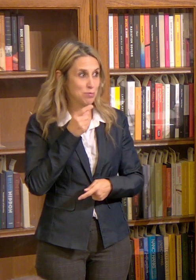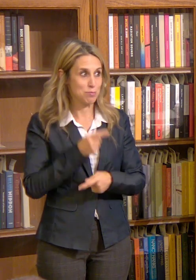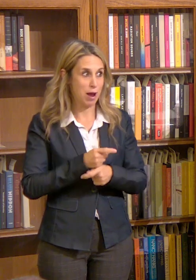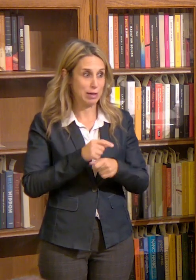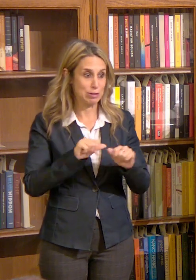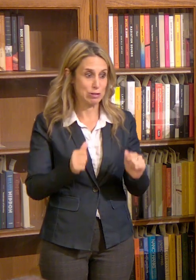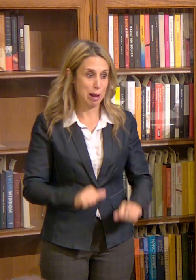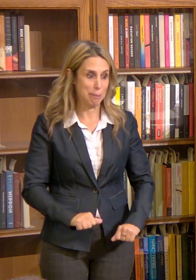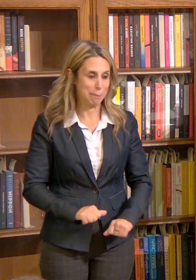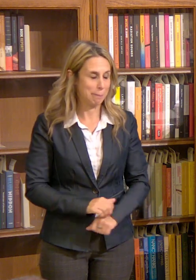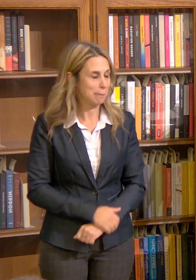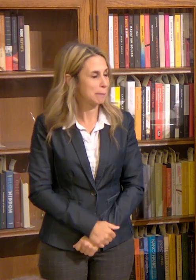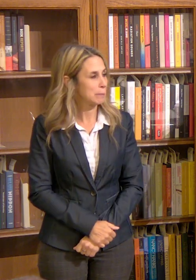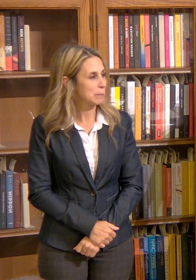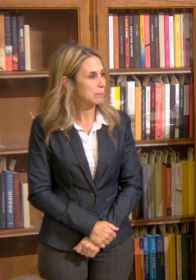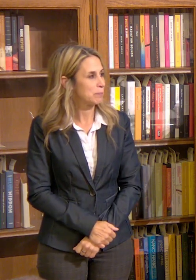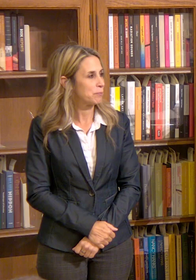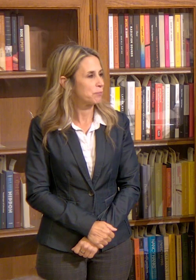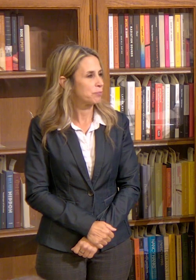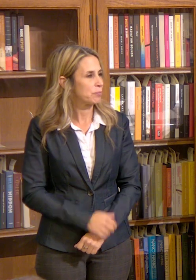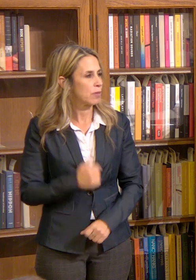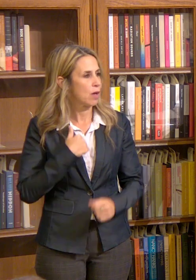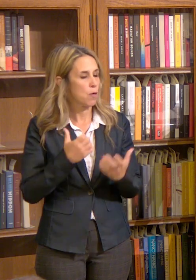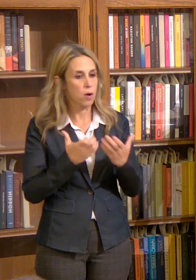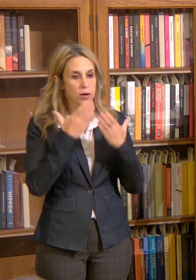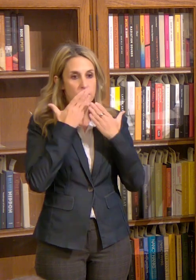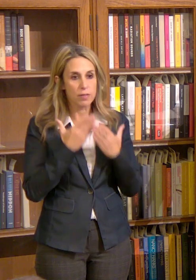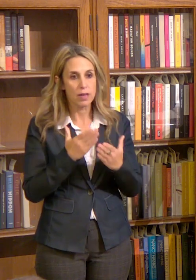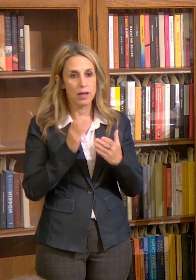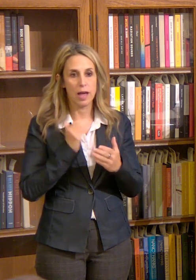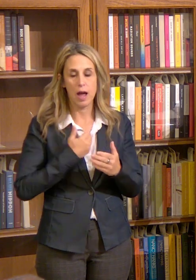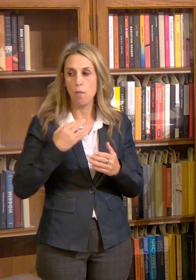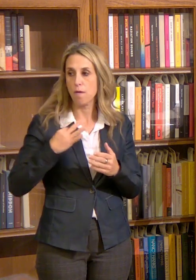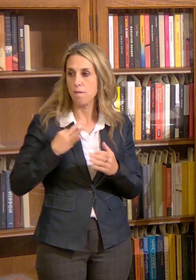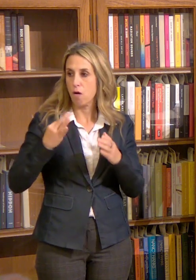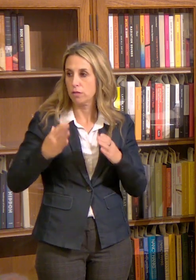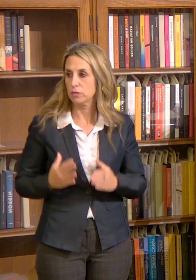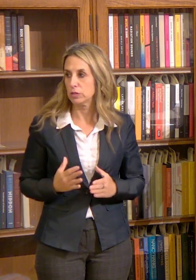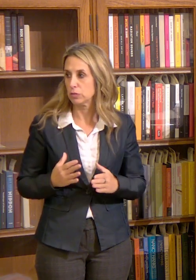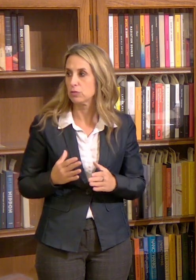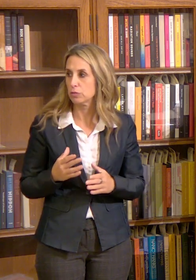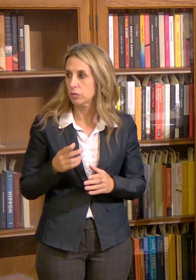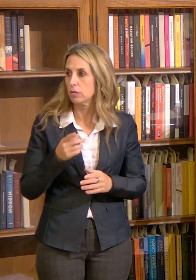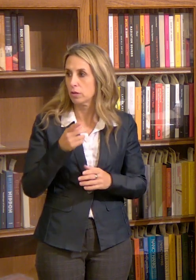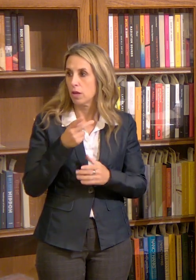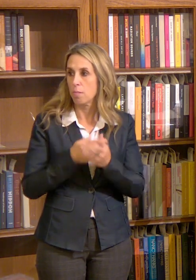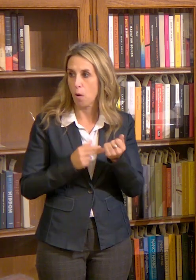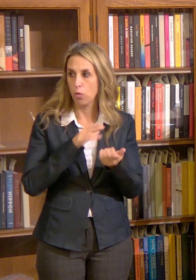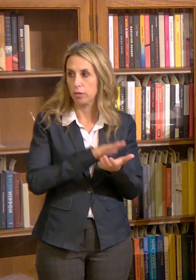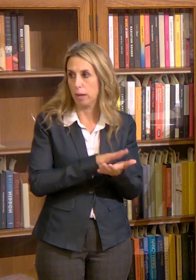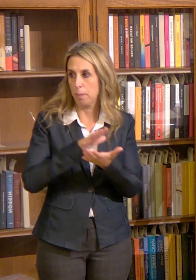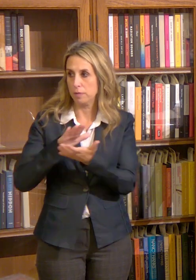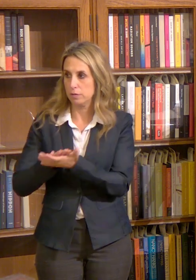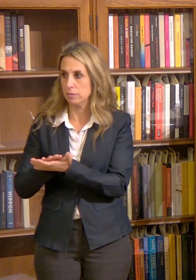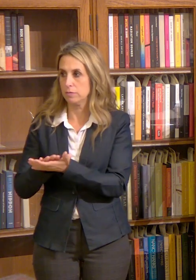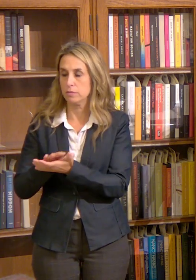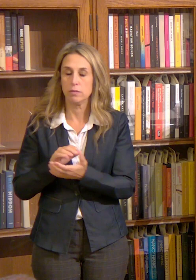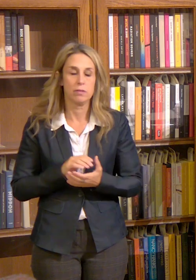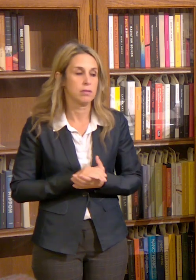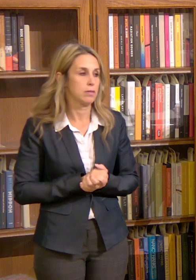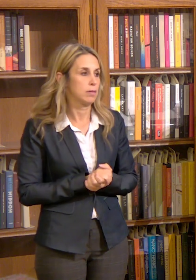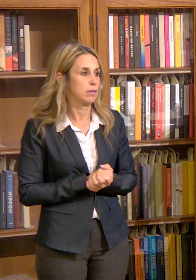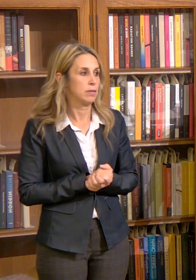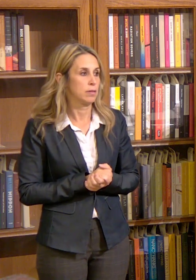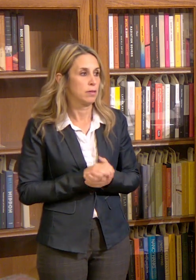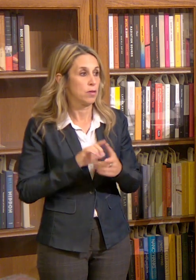to be I want to thank our volunteers on both campuses when we put